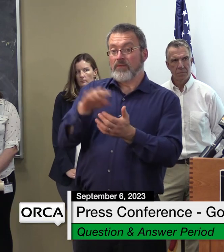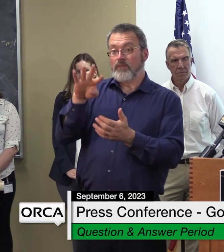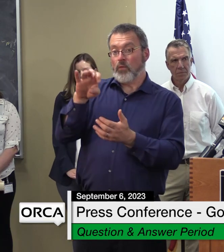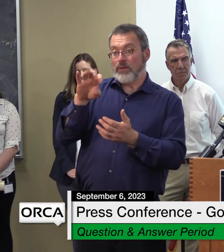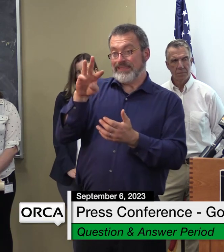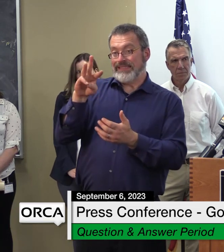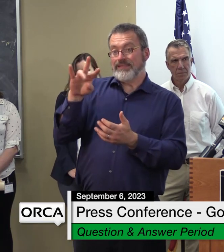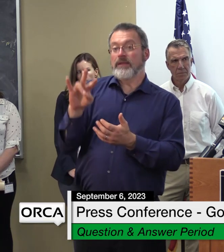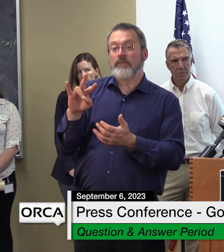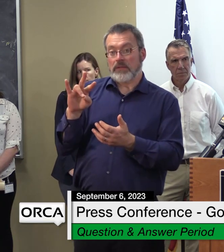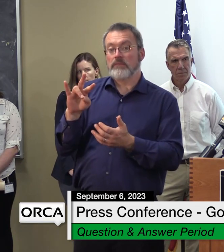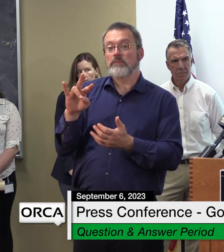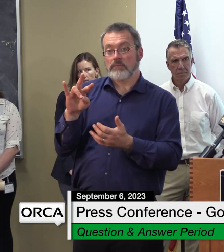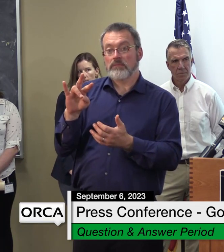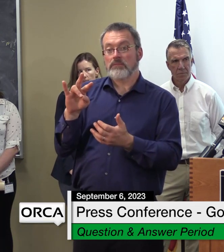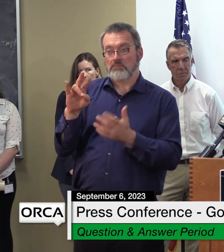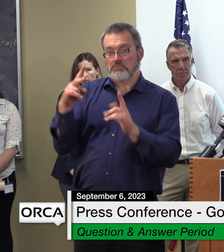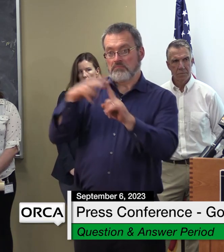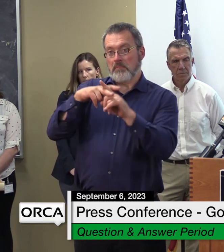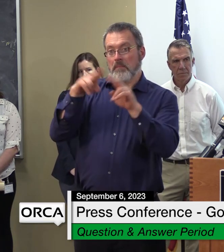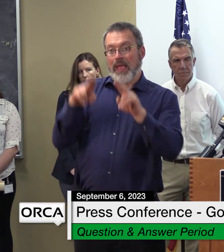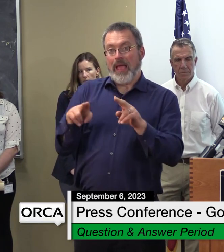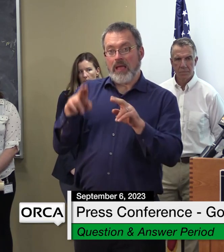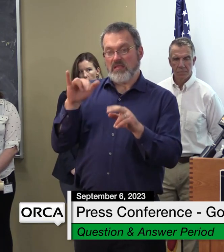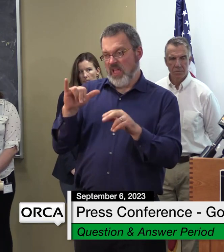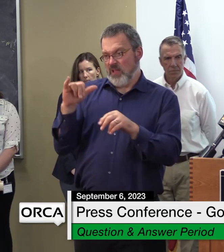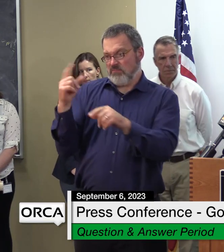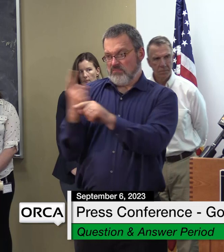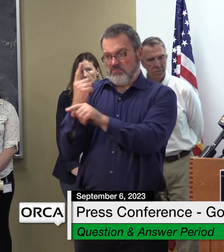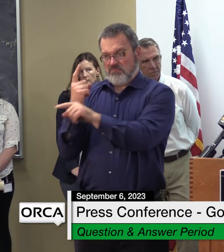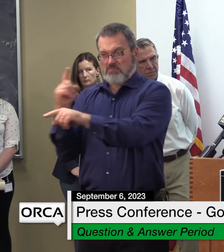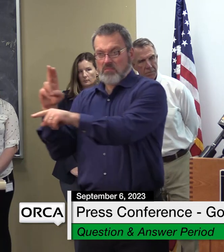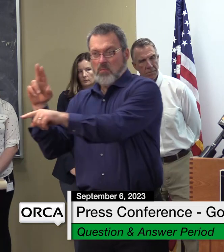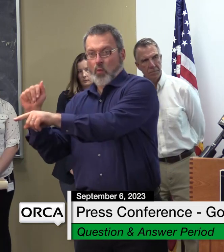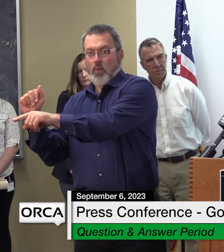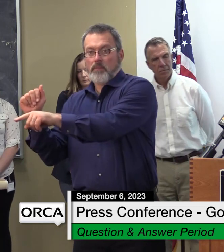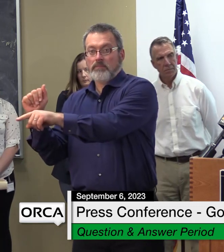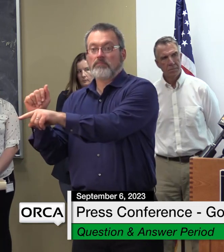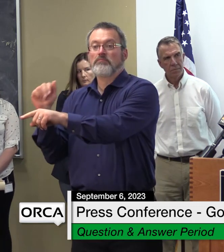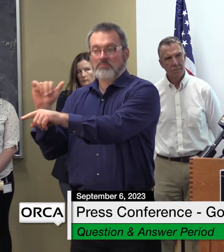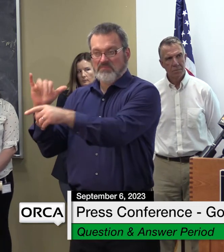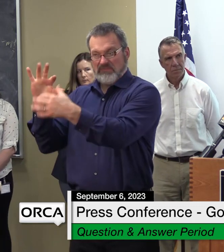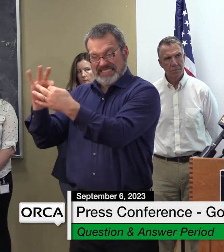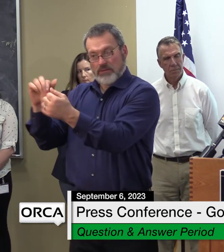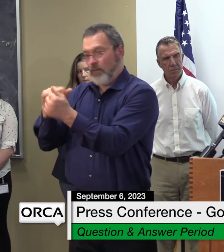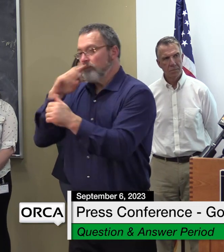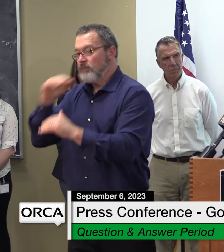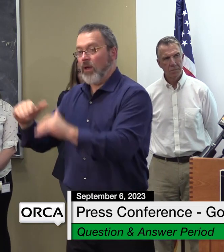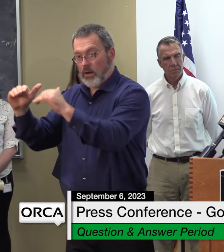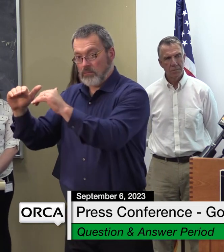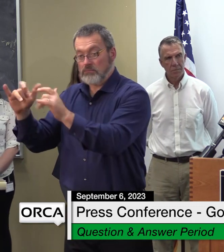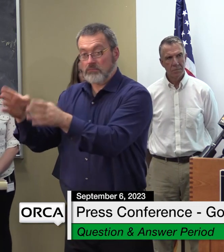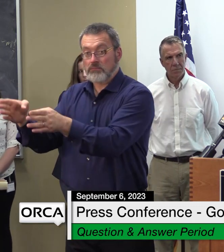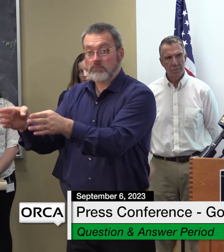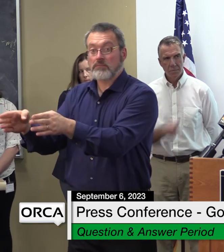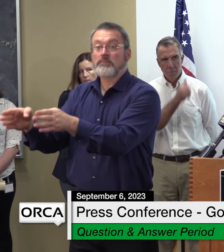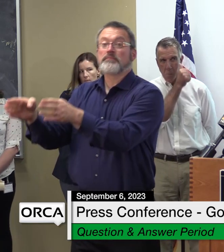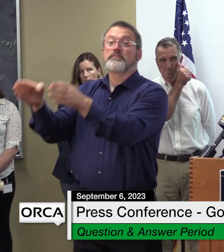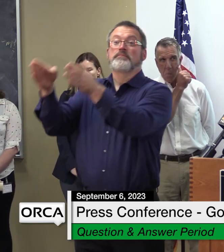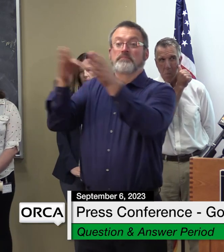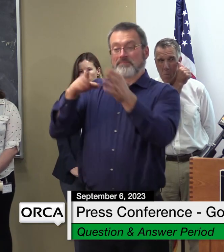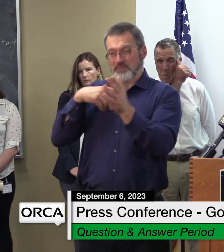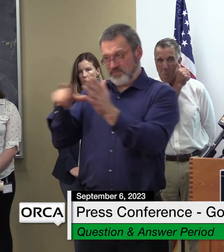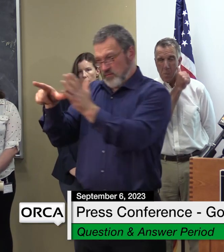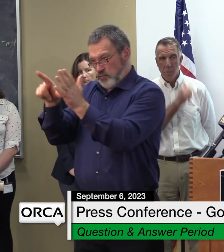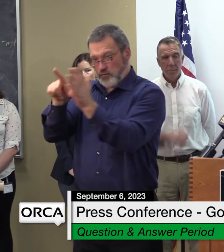1,467 applications for regular unemployment that are flood related. Once we reviewed those, again,